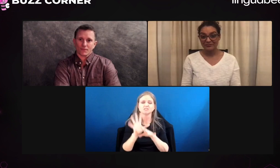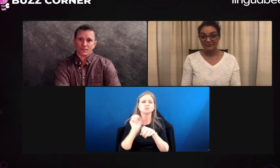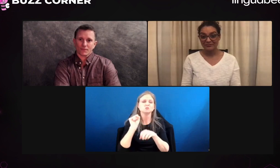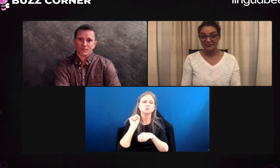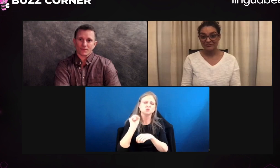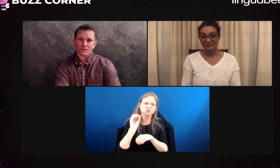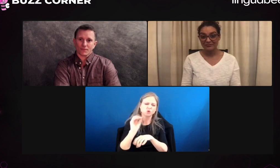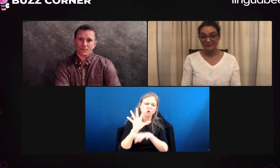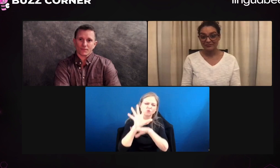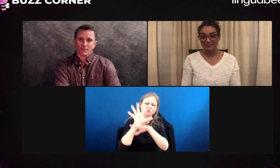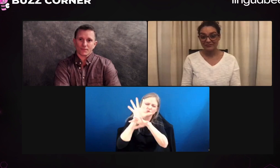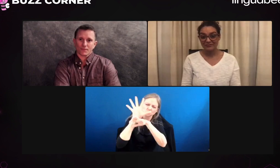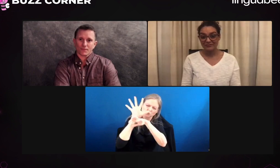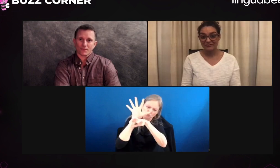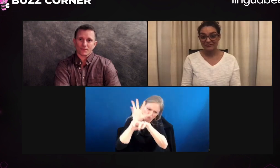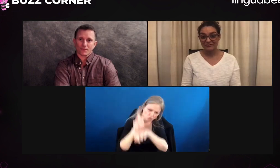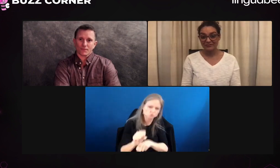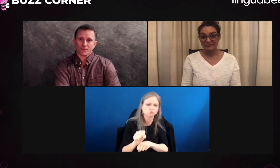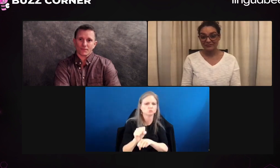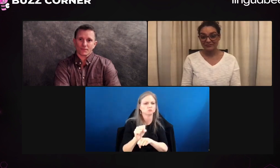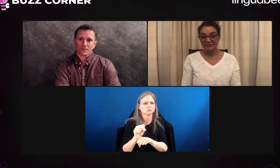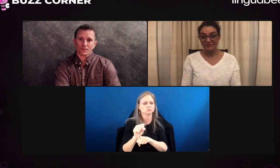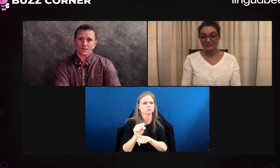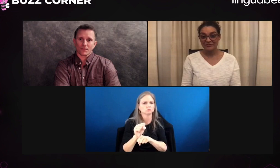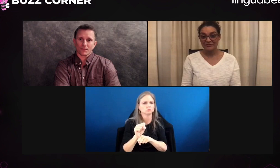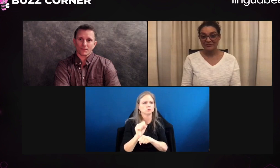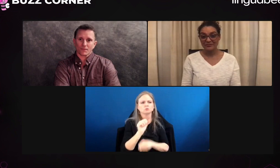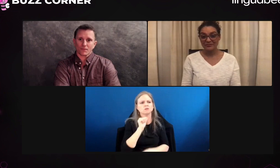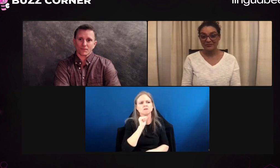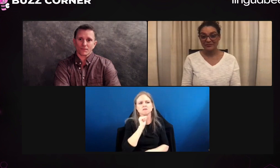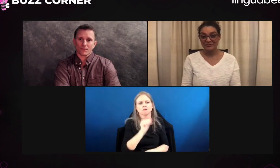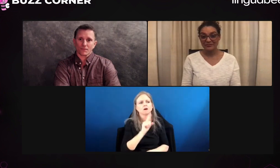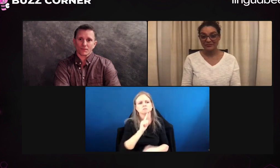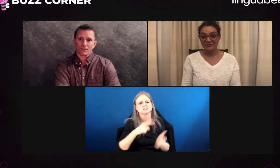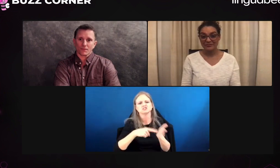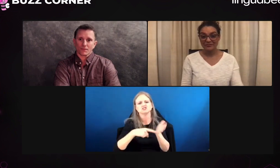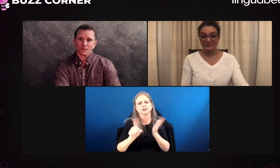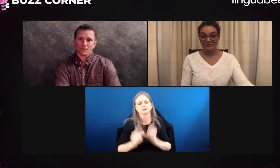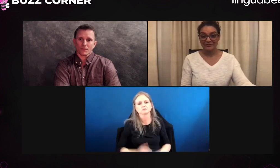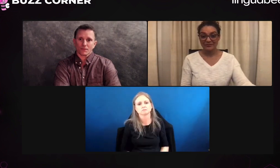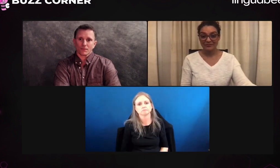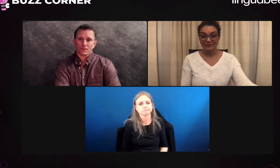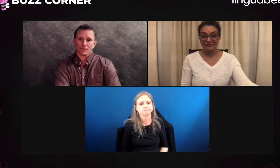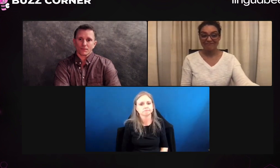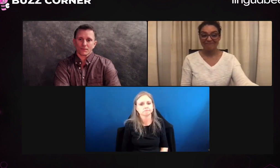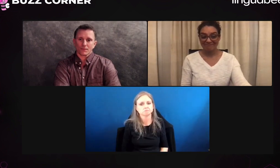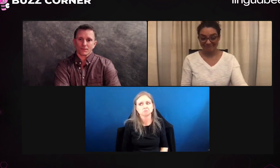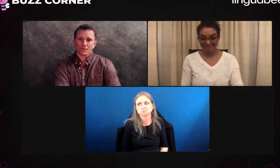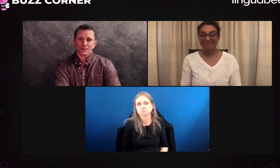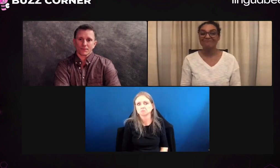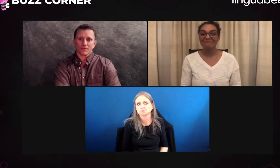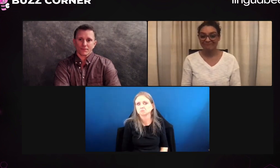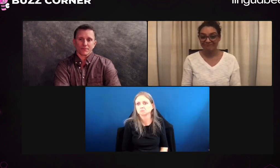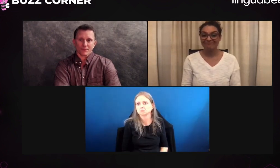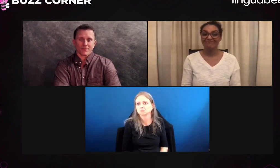Over the years, interpreters have gotten so used to not